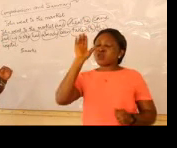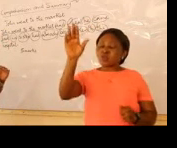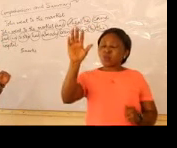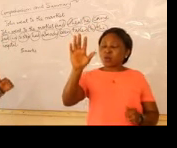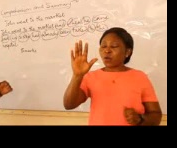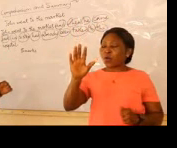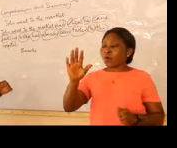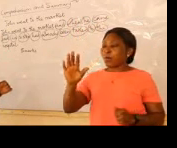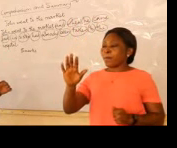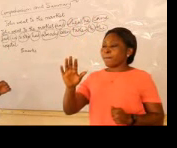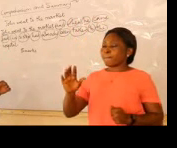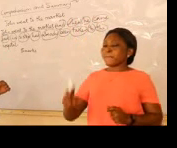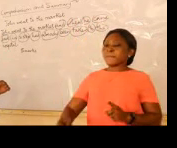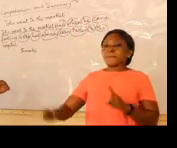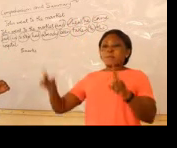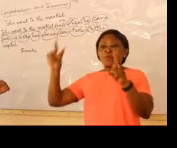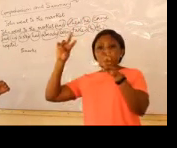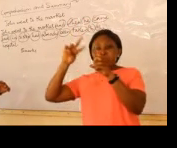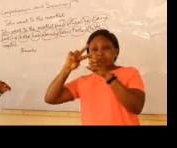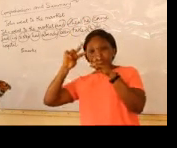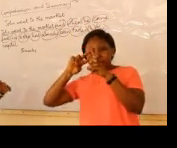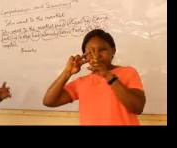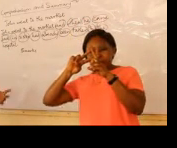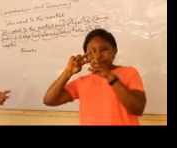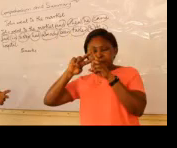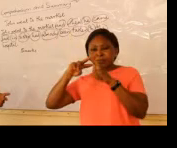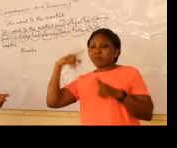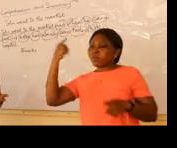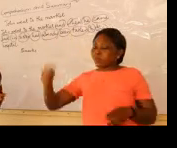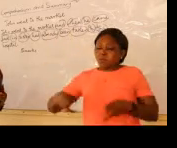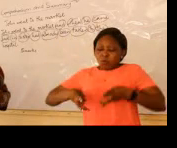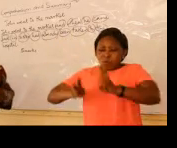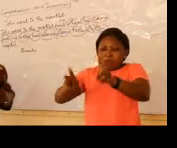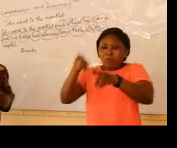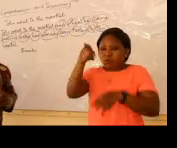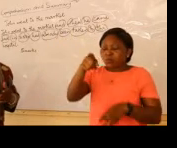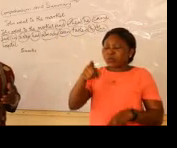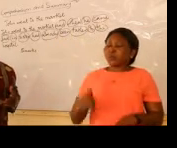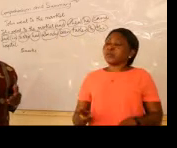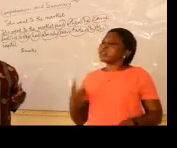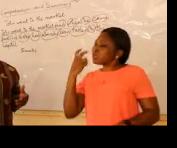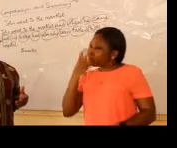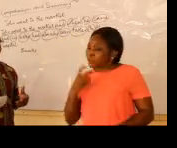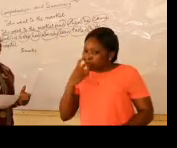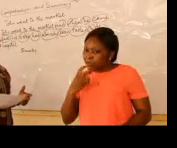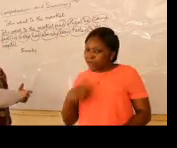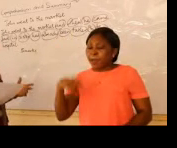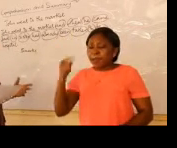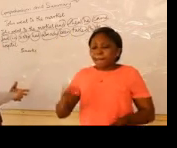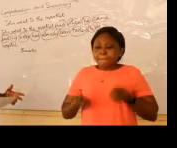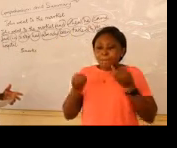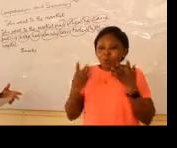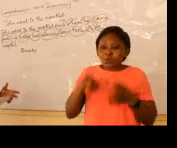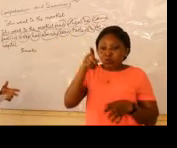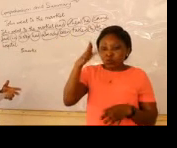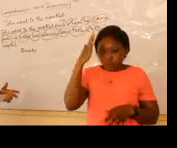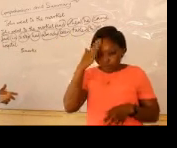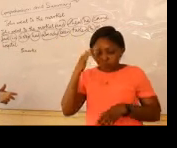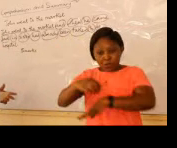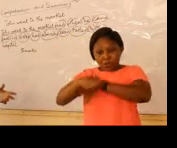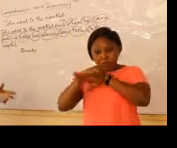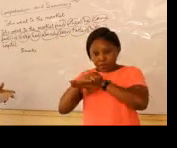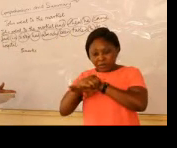vocabulary competence. The way you speak, the much you know English is the level of